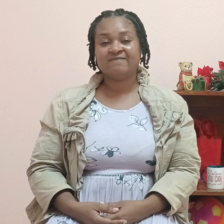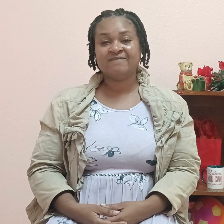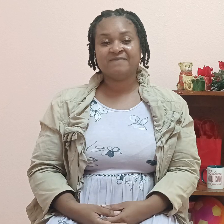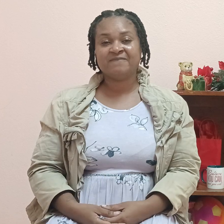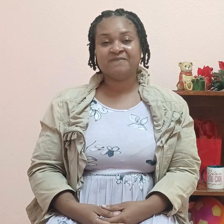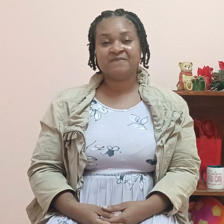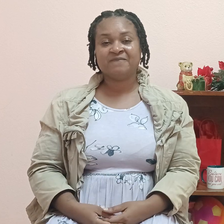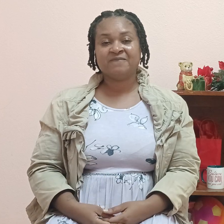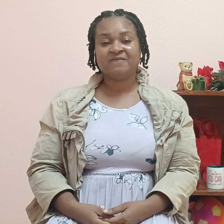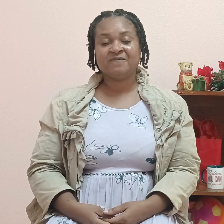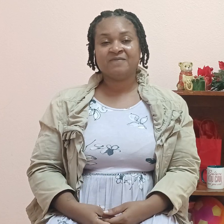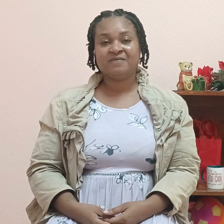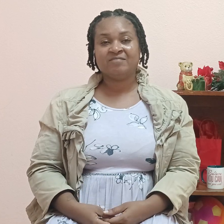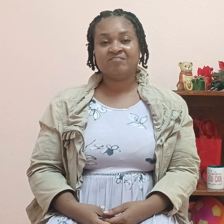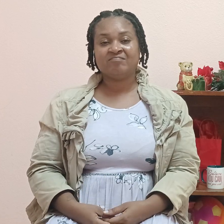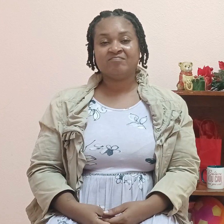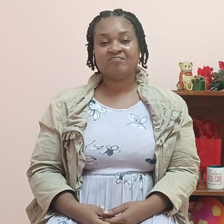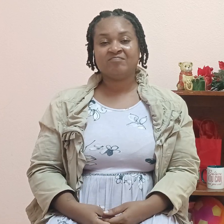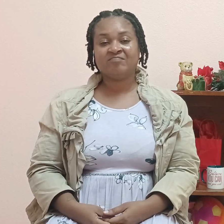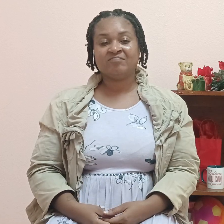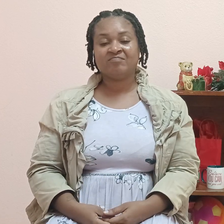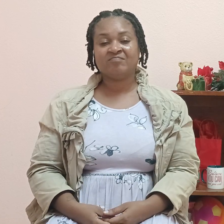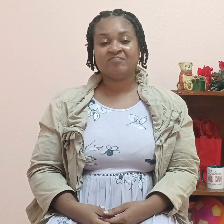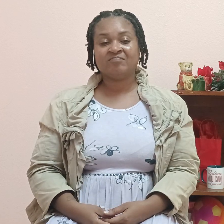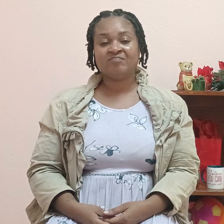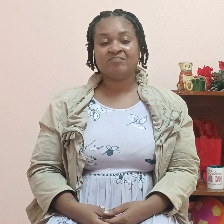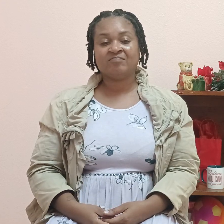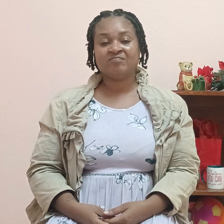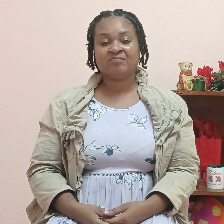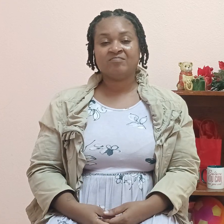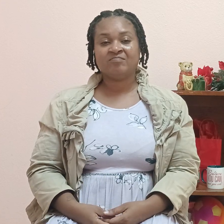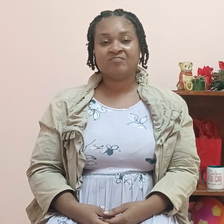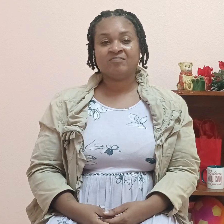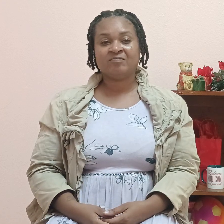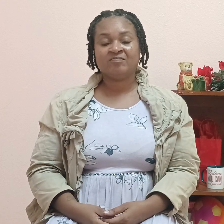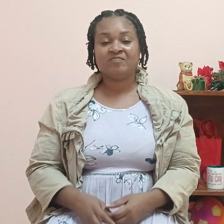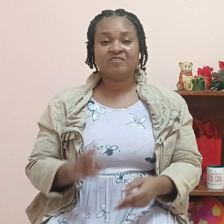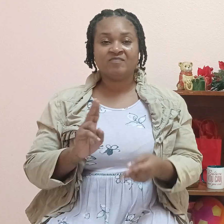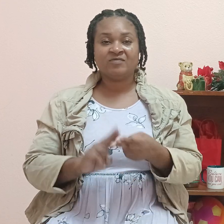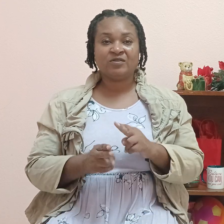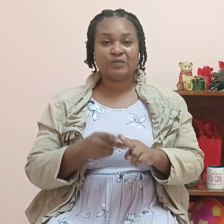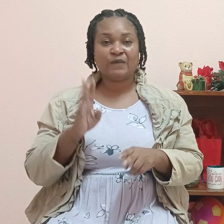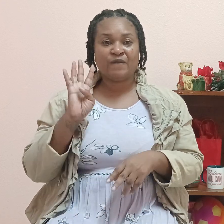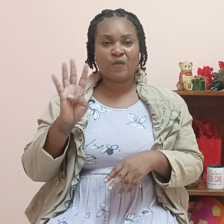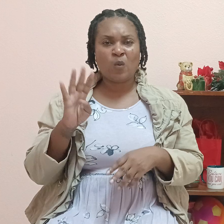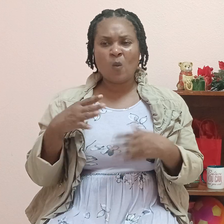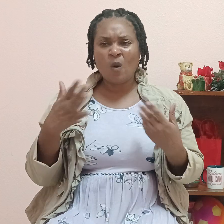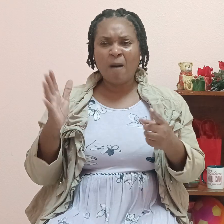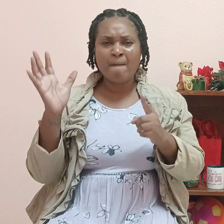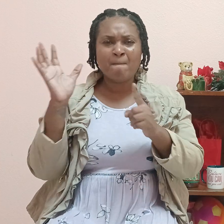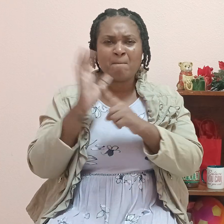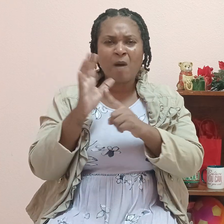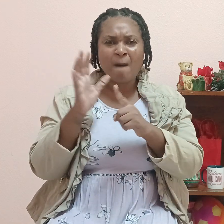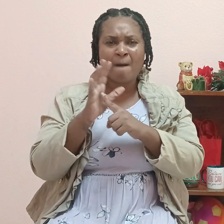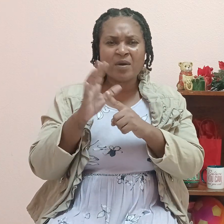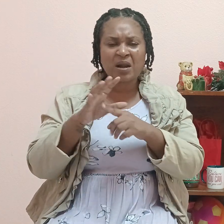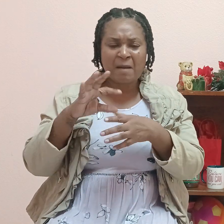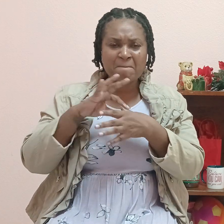Four. What is a popular meat dish served during Christmas dinner in Jamaica?